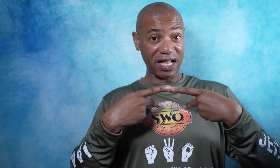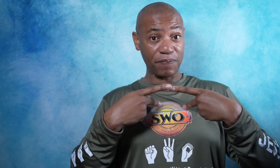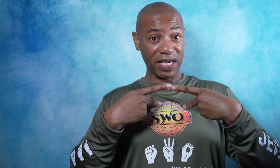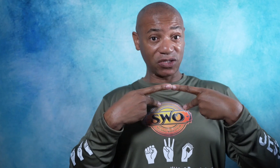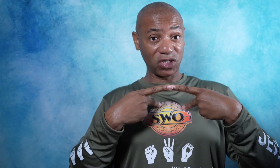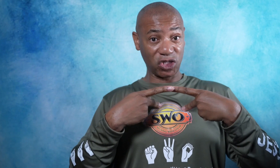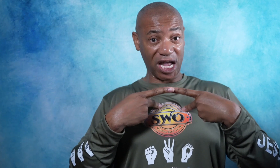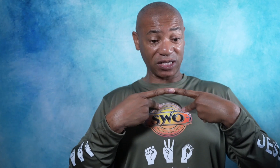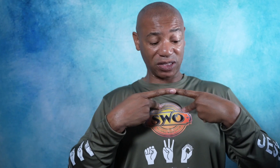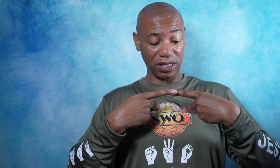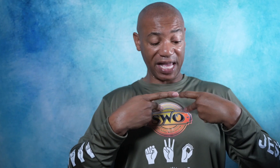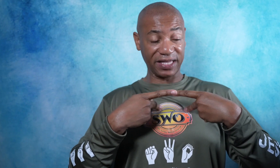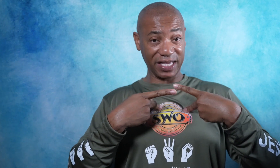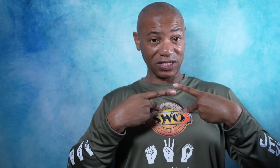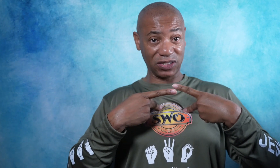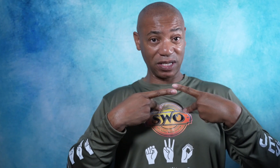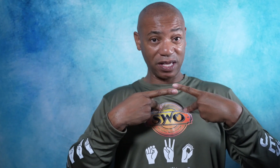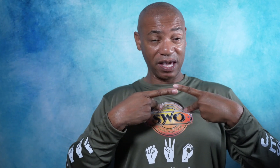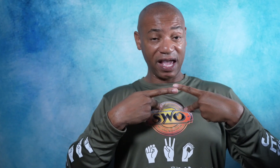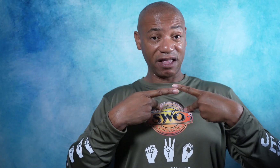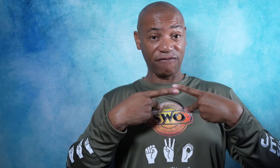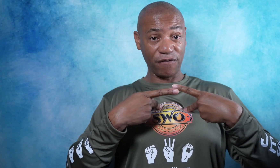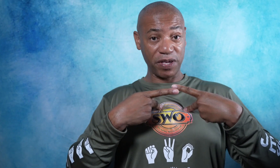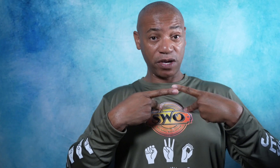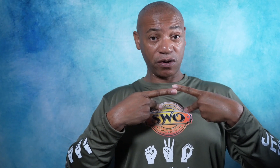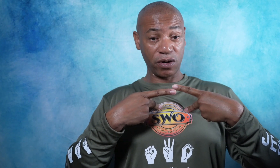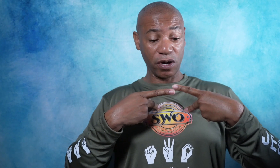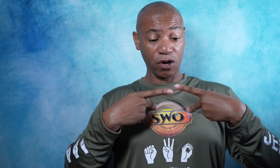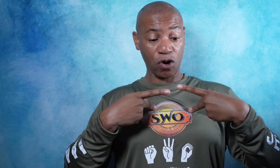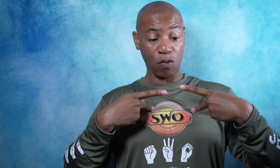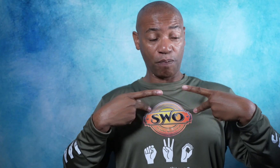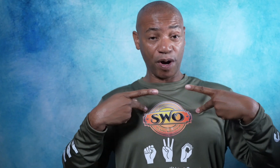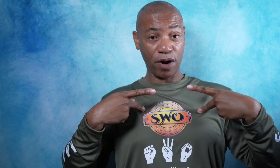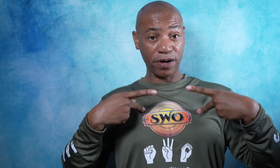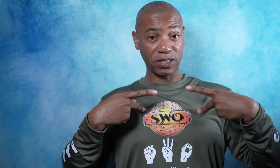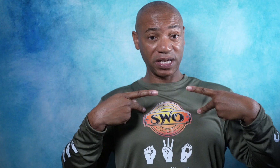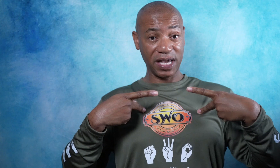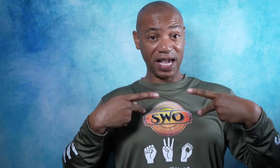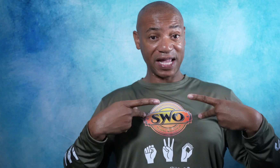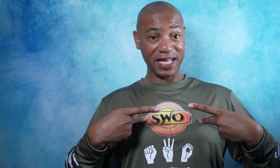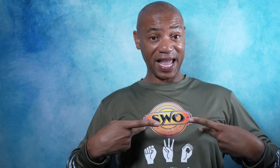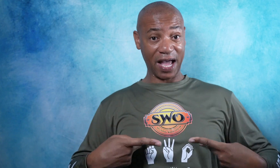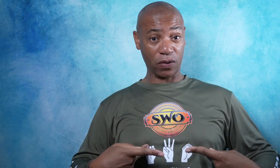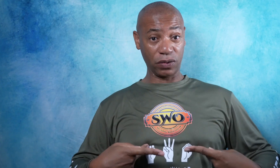up against the chest like this, and then from here, go apart and down.